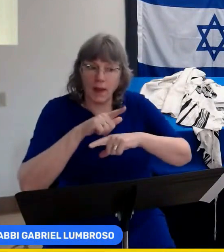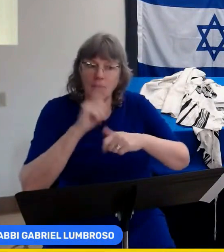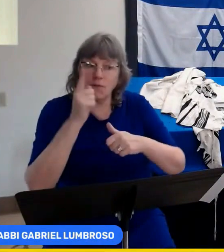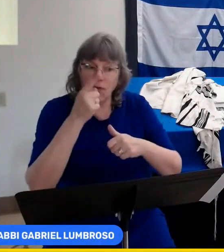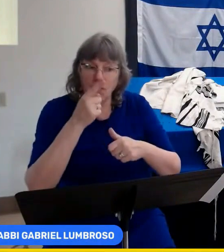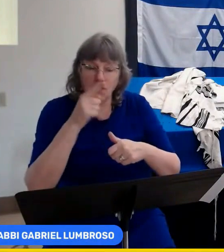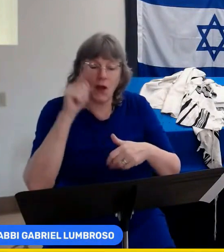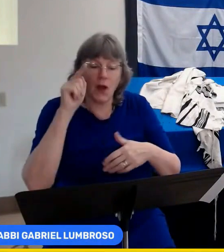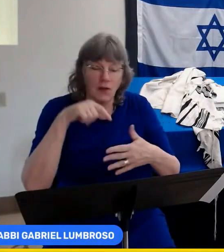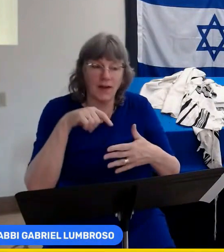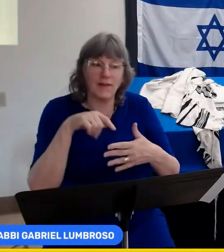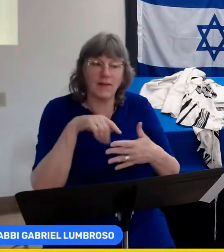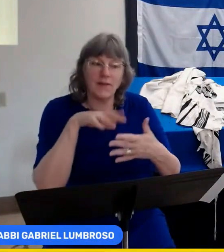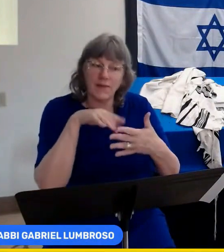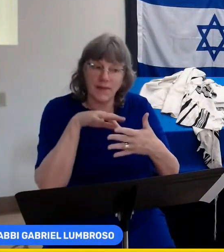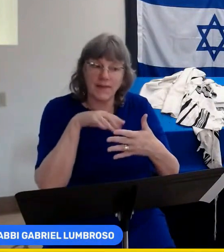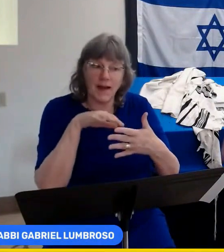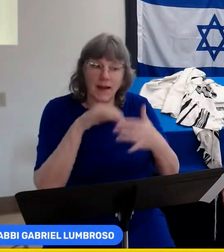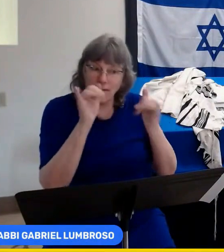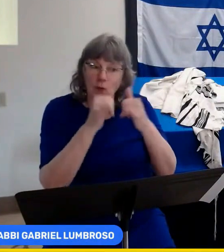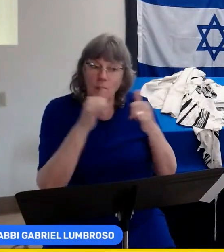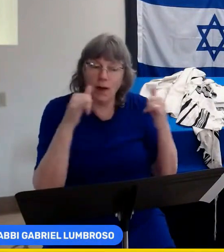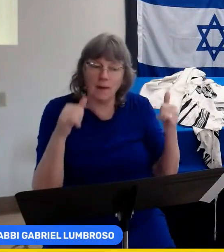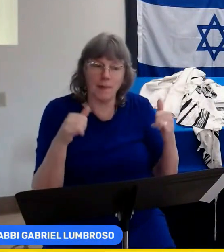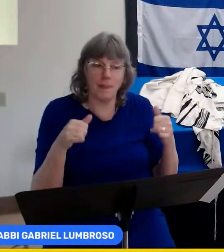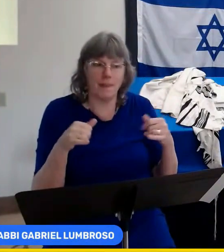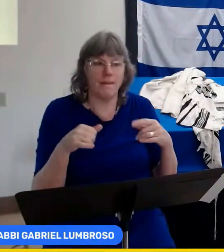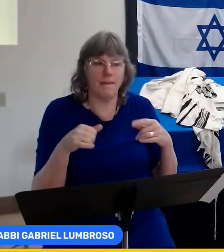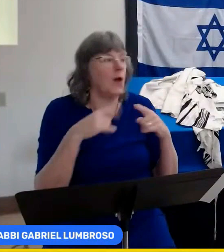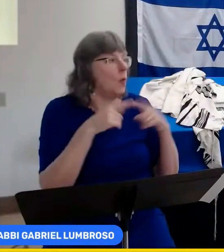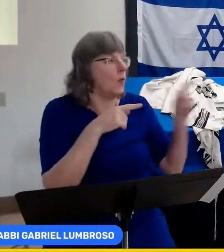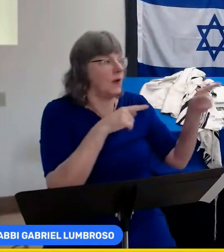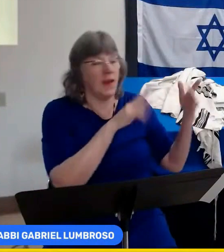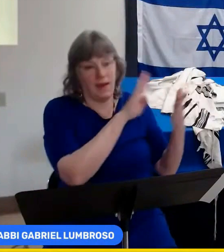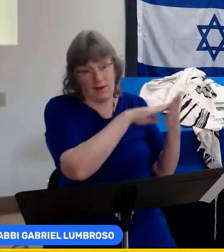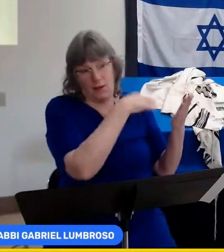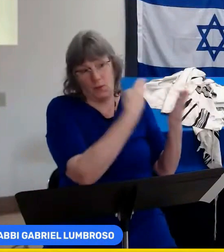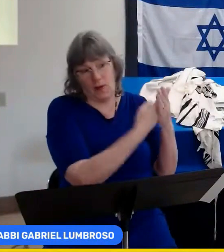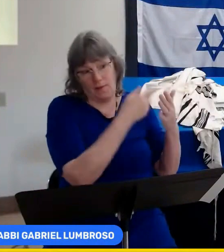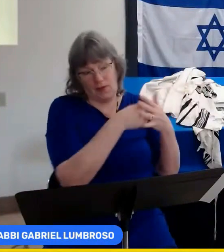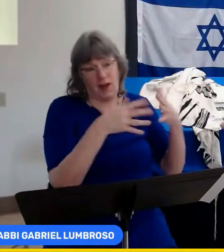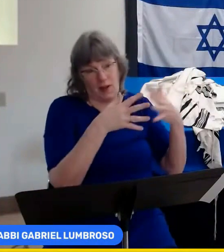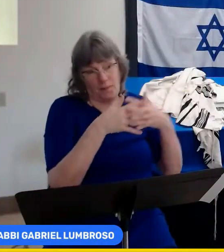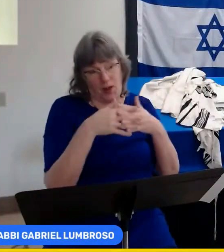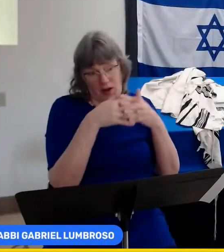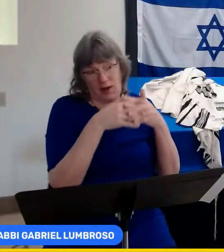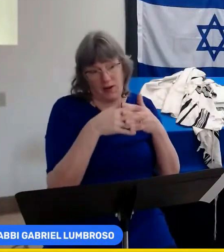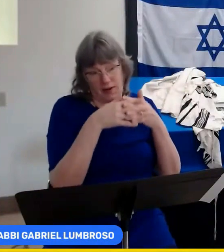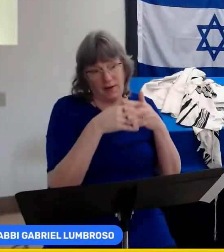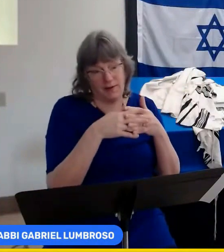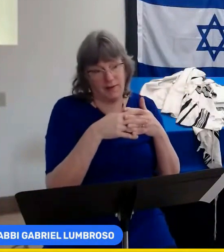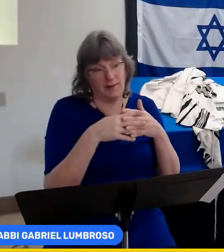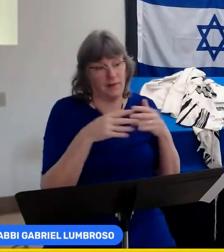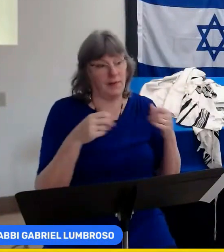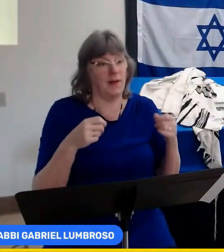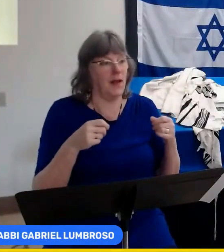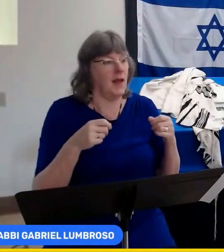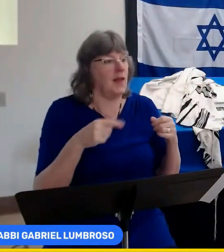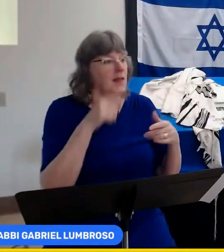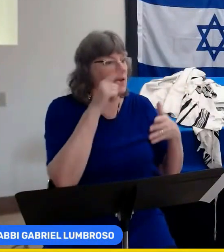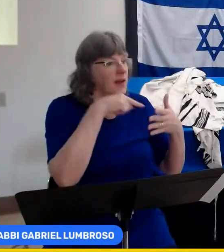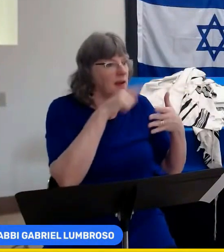in 1995, I had to go through medical exam after medical exam. They checked every hole in my body from head to